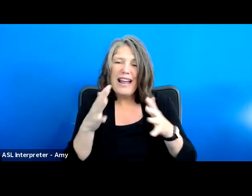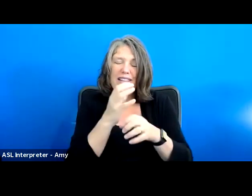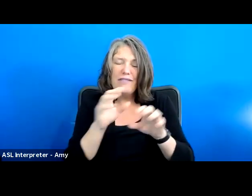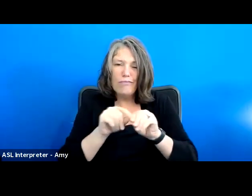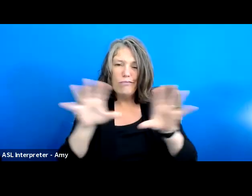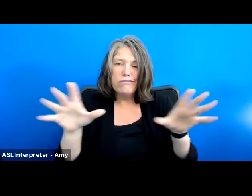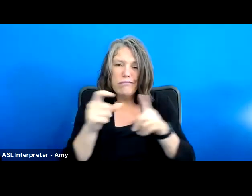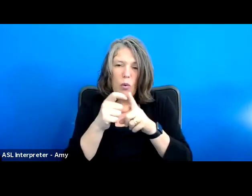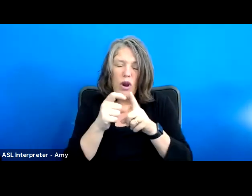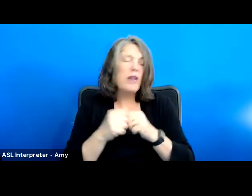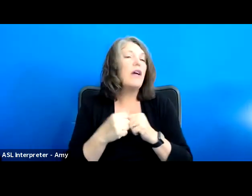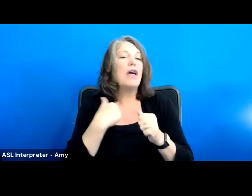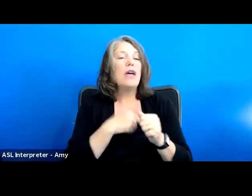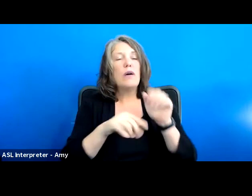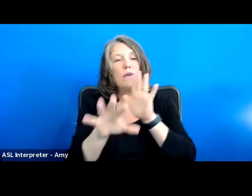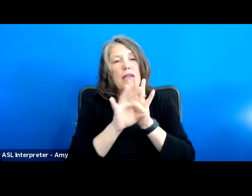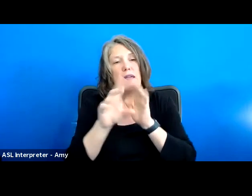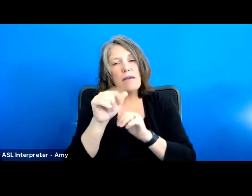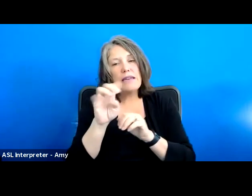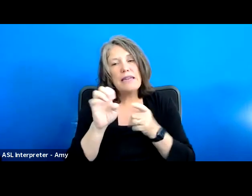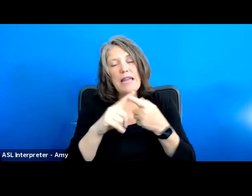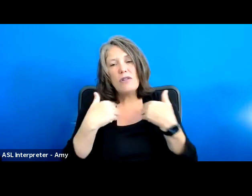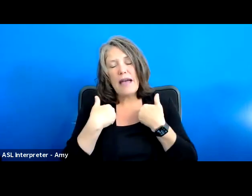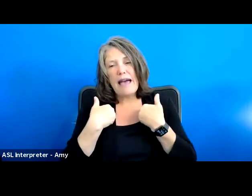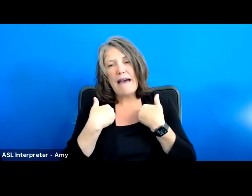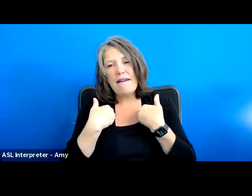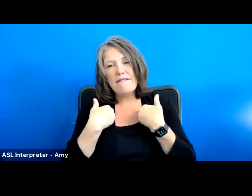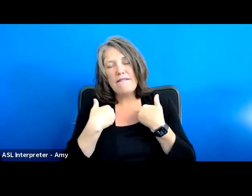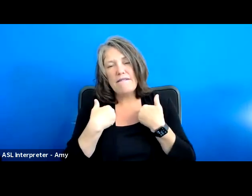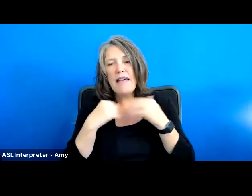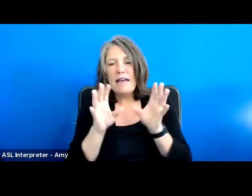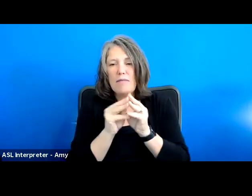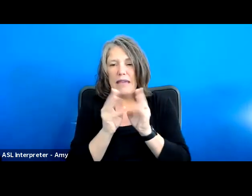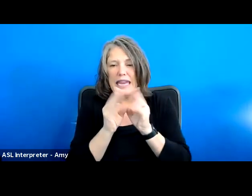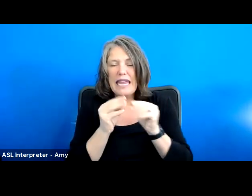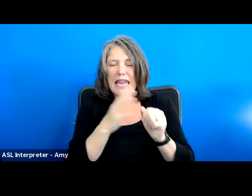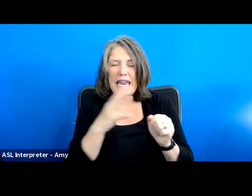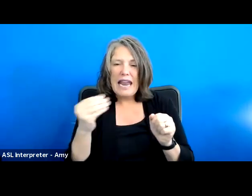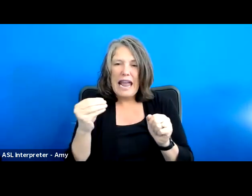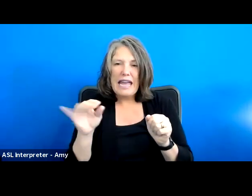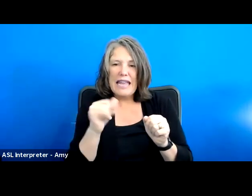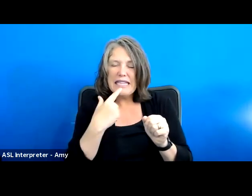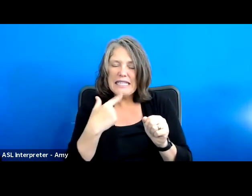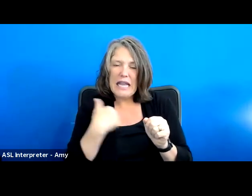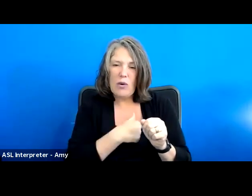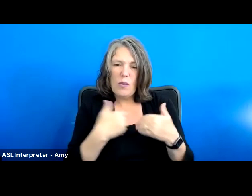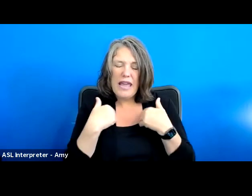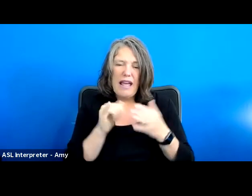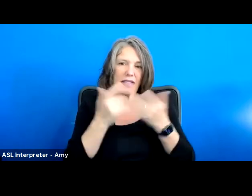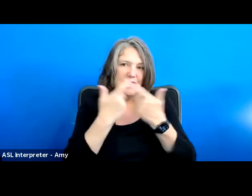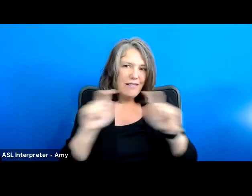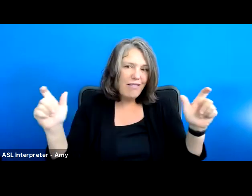out. We chose a date to have a meeting. And as I said, we had this